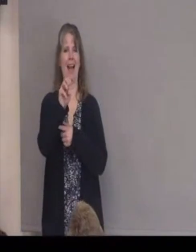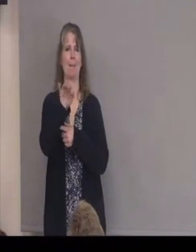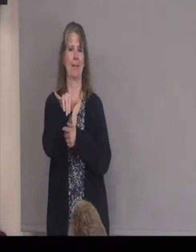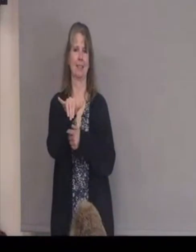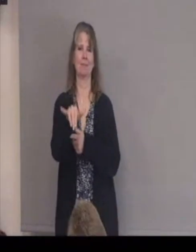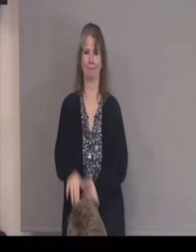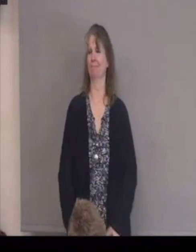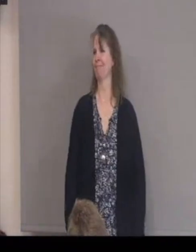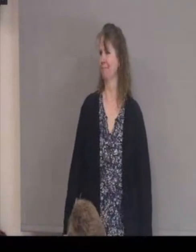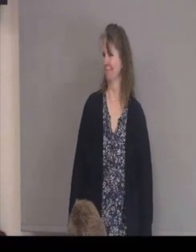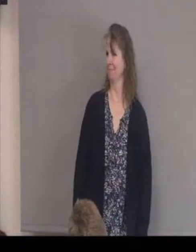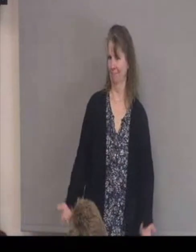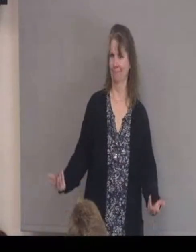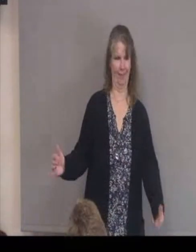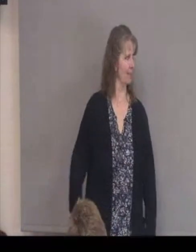Or where enemies are.